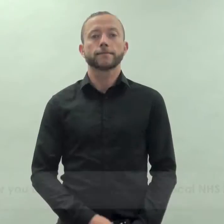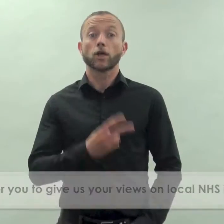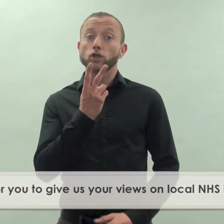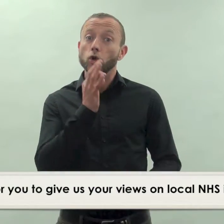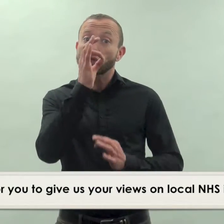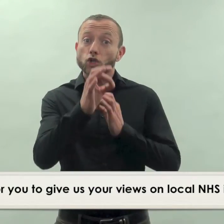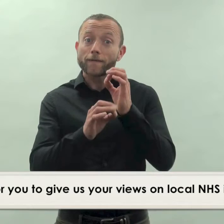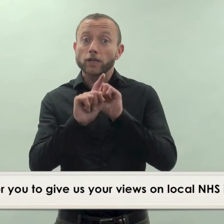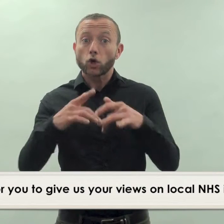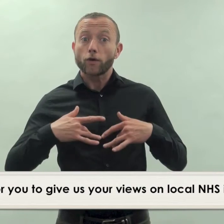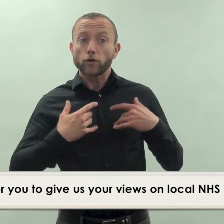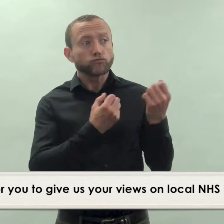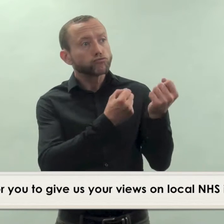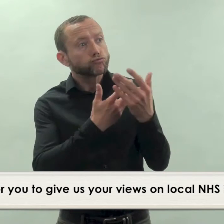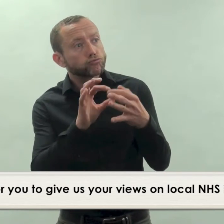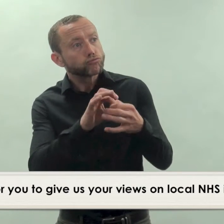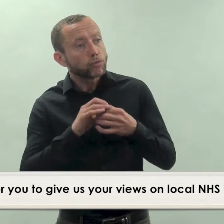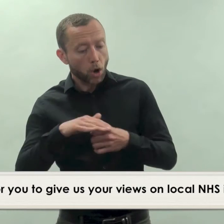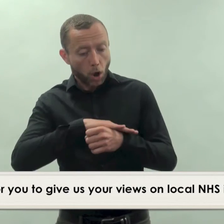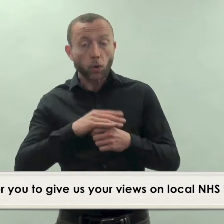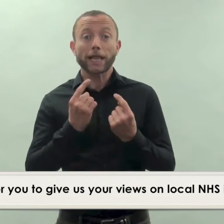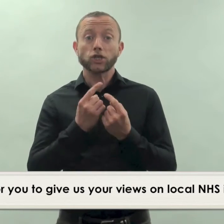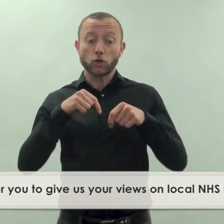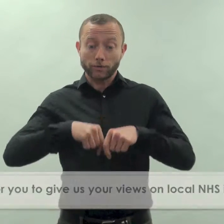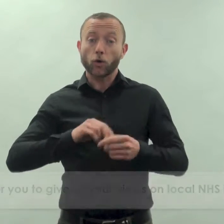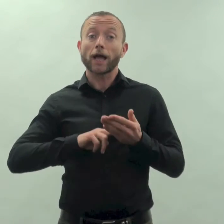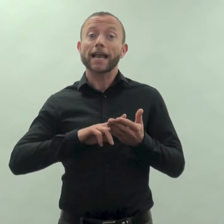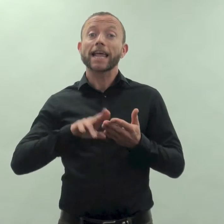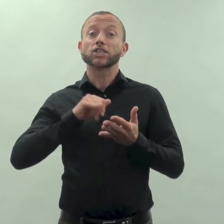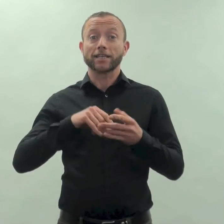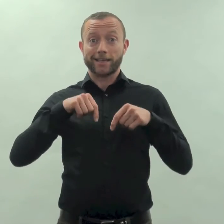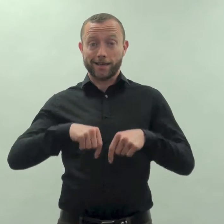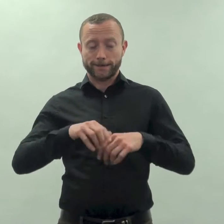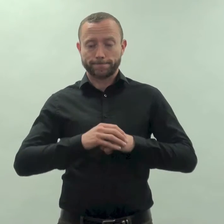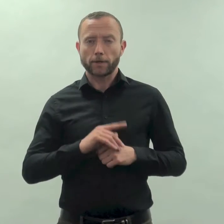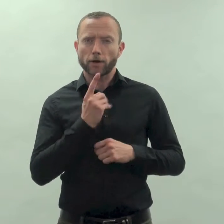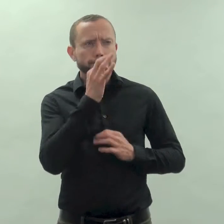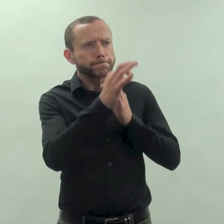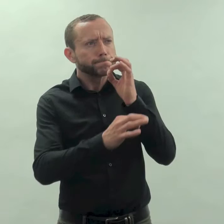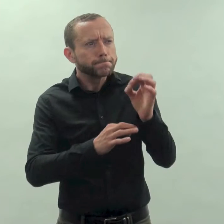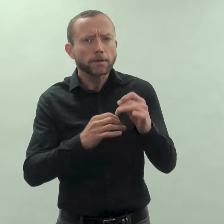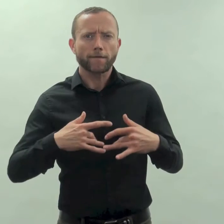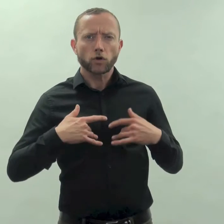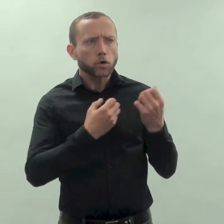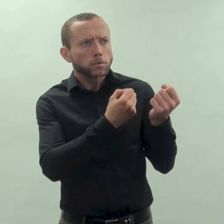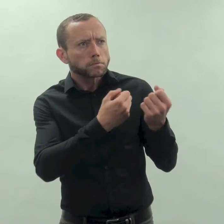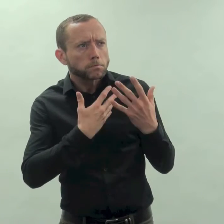2 opportunities for you to give us your views on local NHS issues. The first survey is about NHS